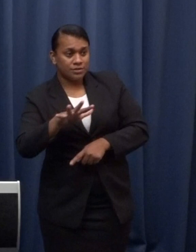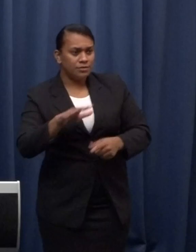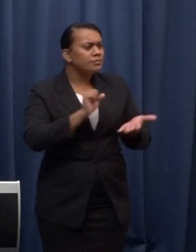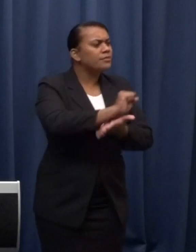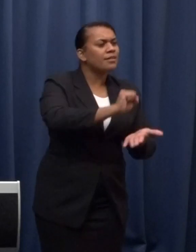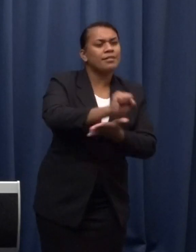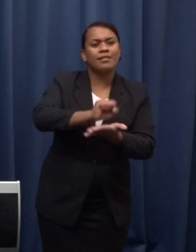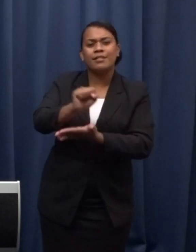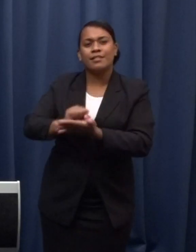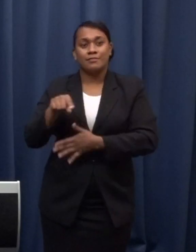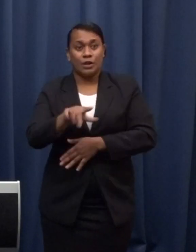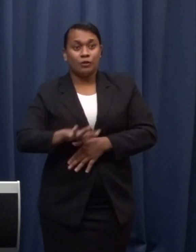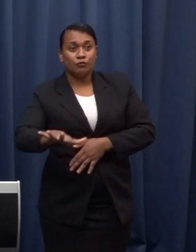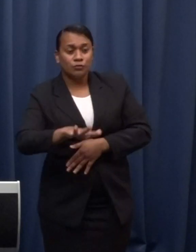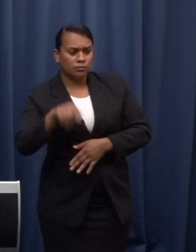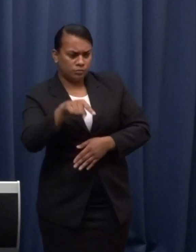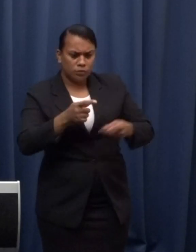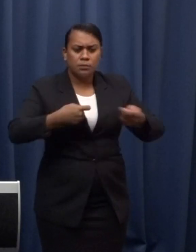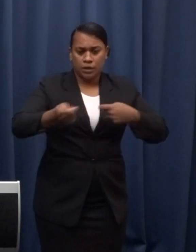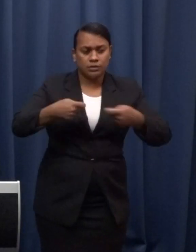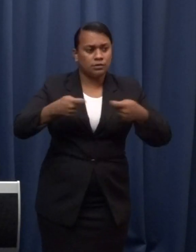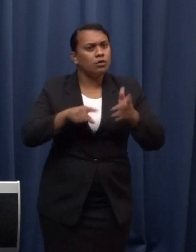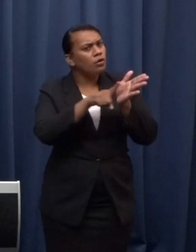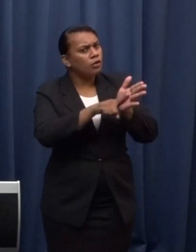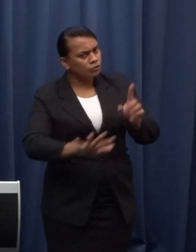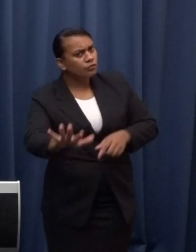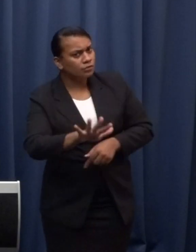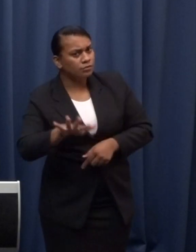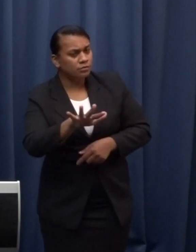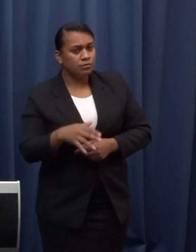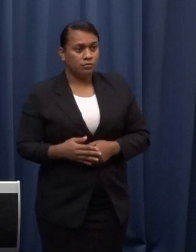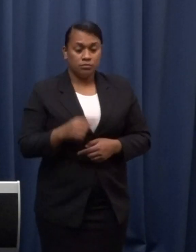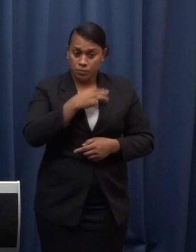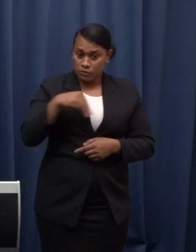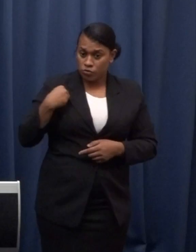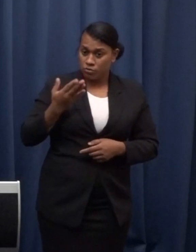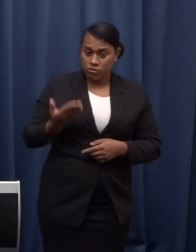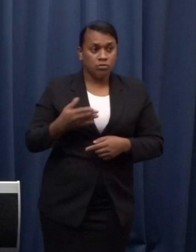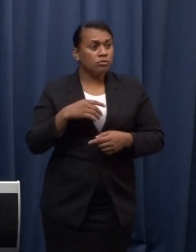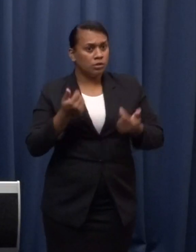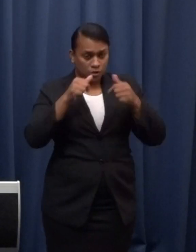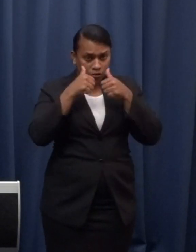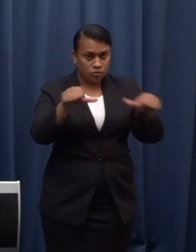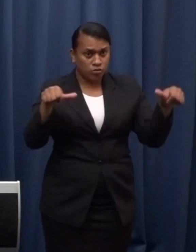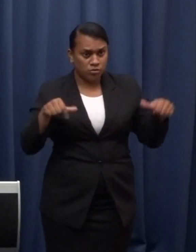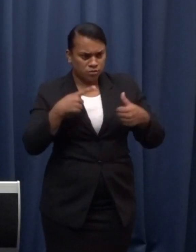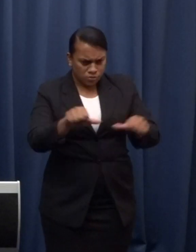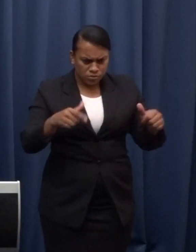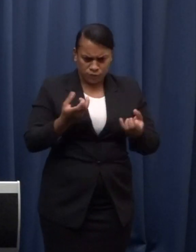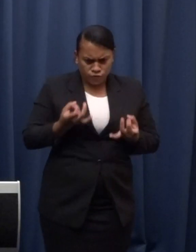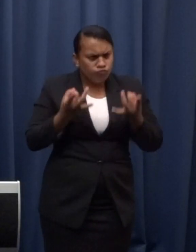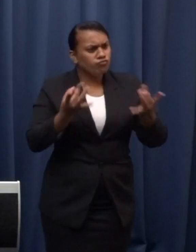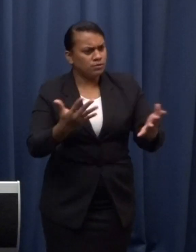local markets in the Greater Lautoka area. The Minister for Agriculture will provide the specifics of this program